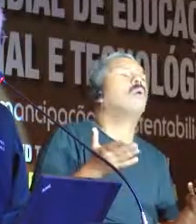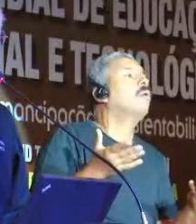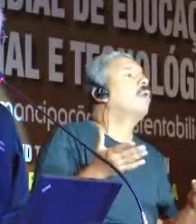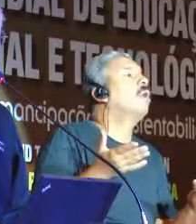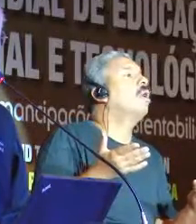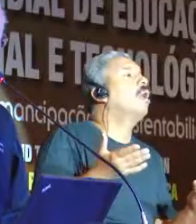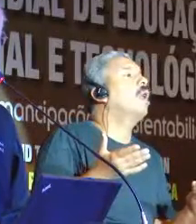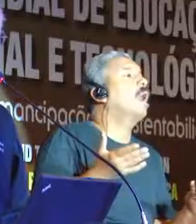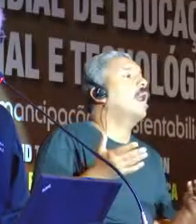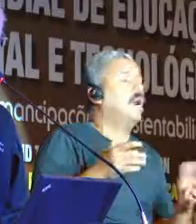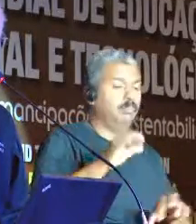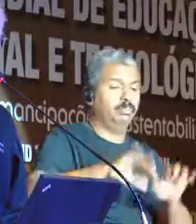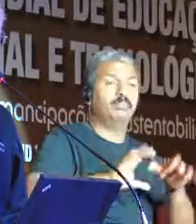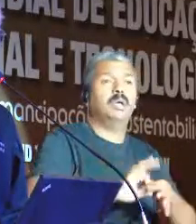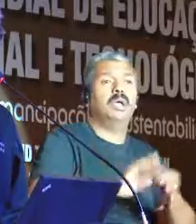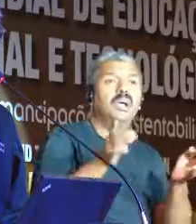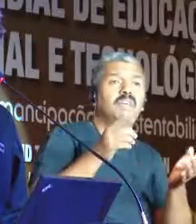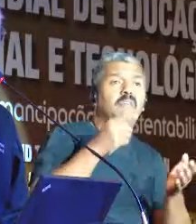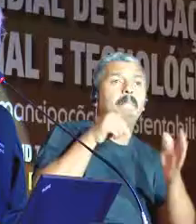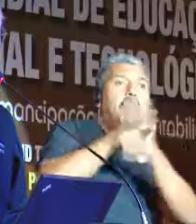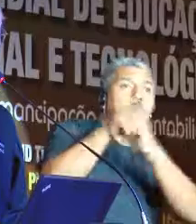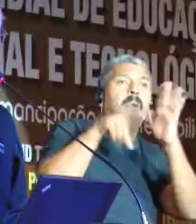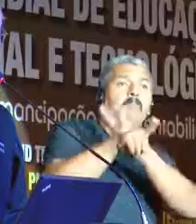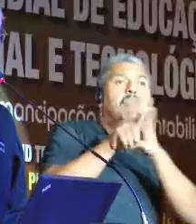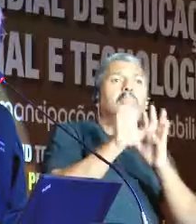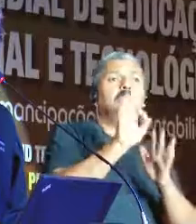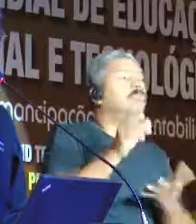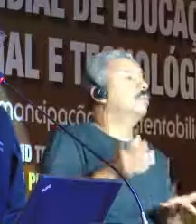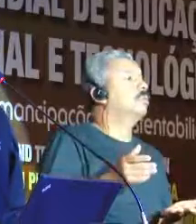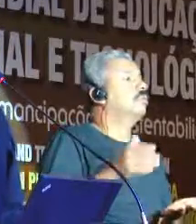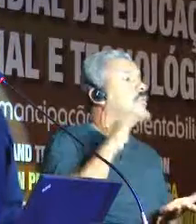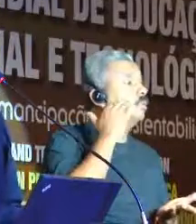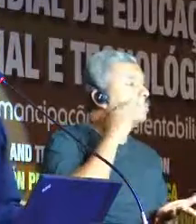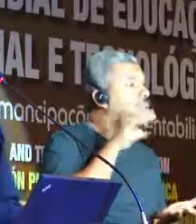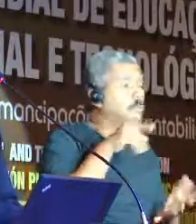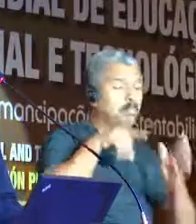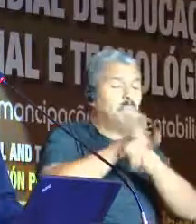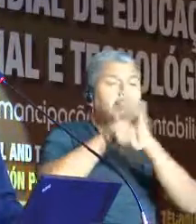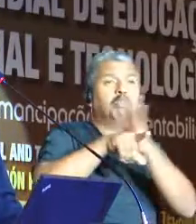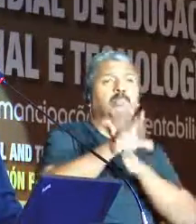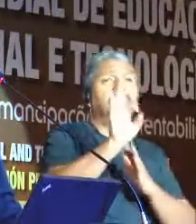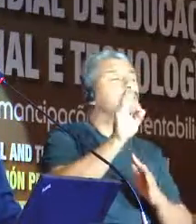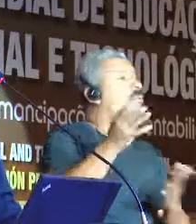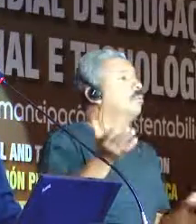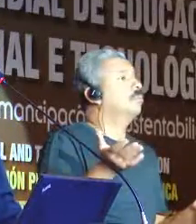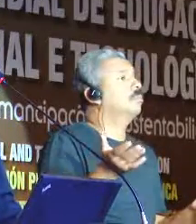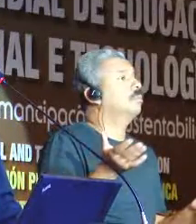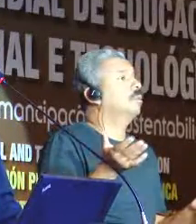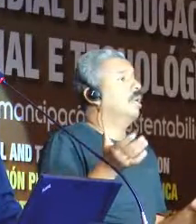what sexual persuasion they were, what religion they were.